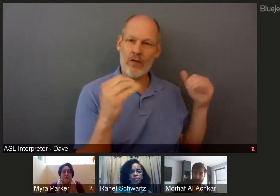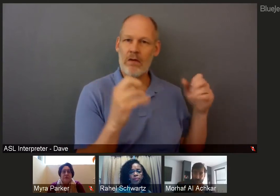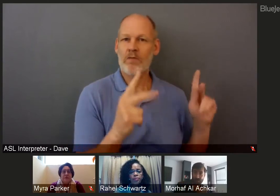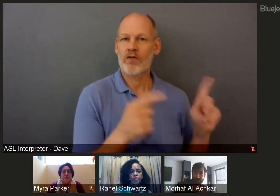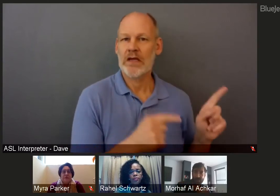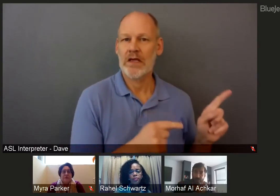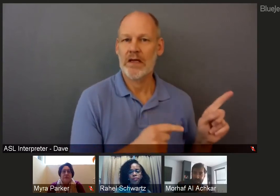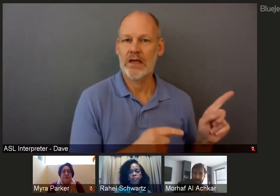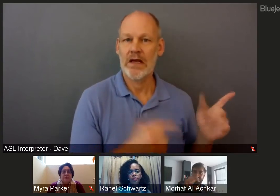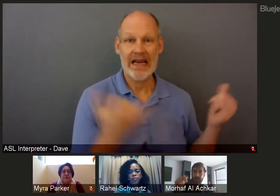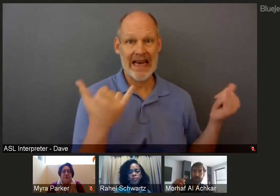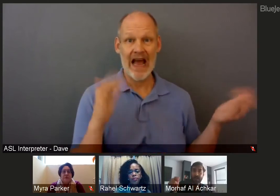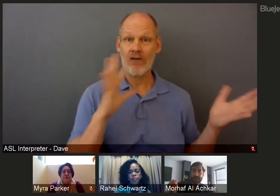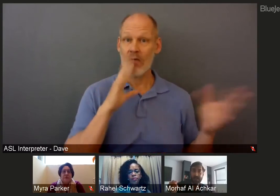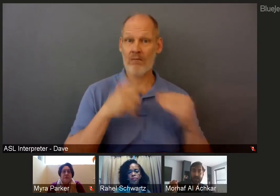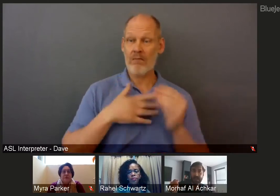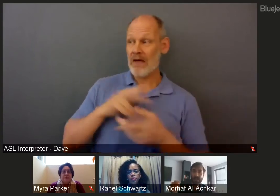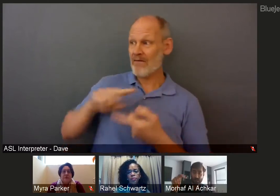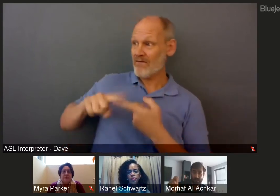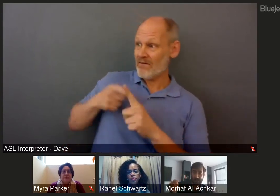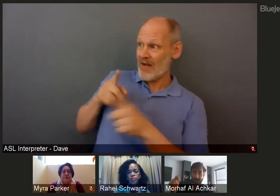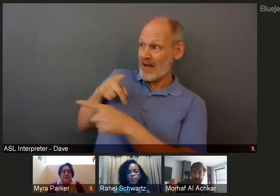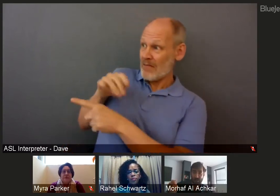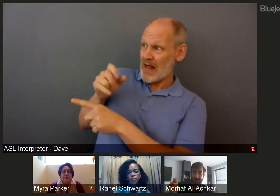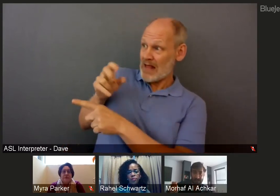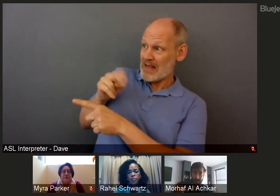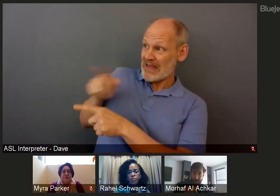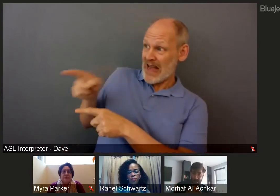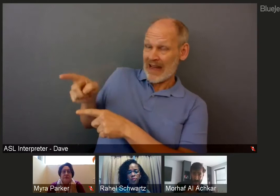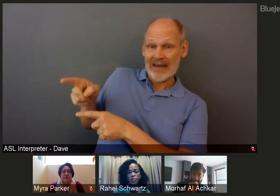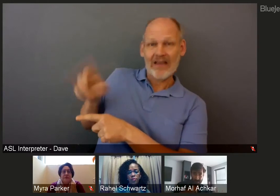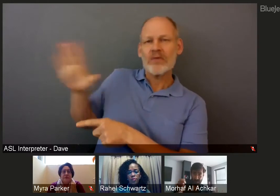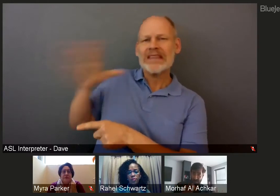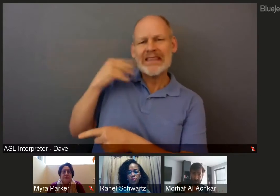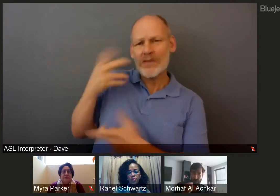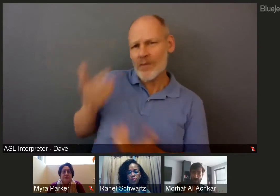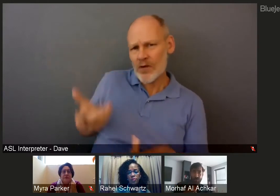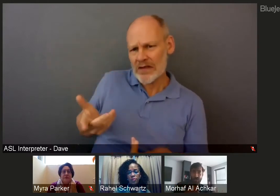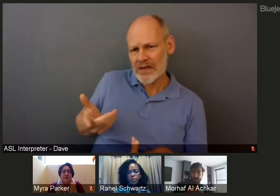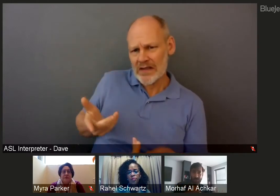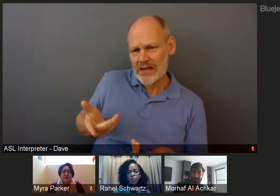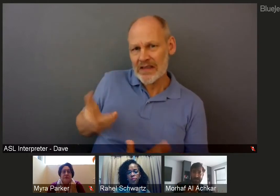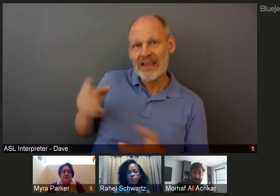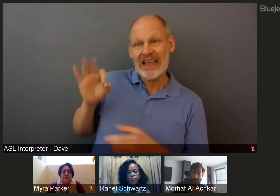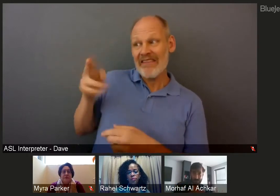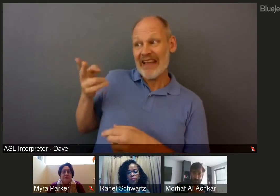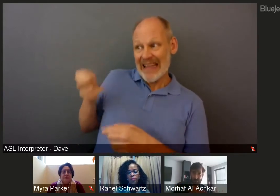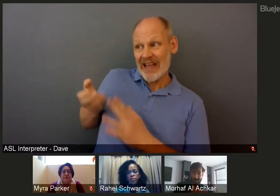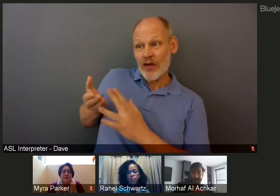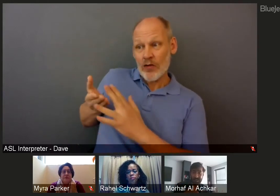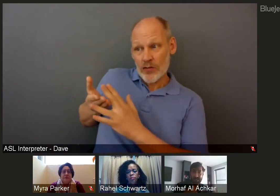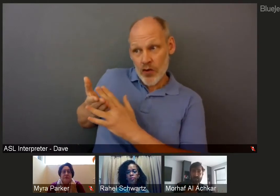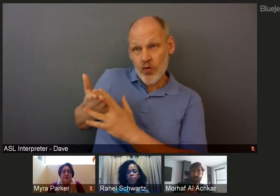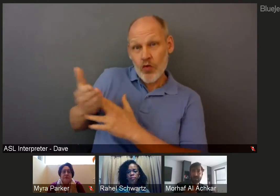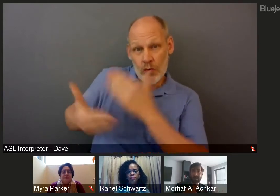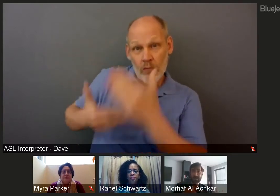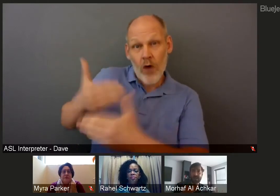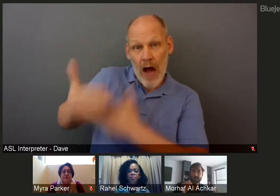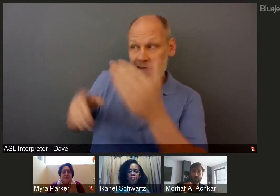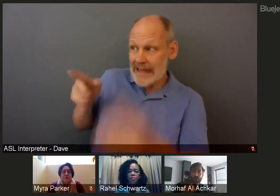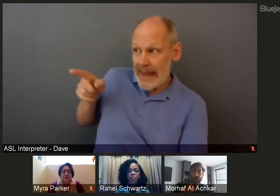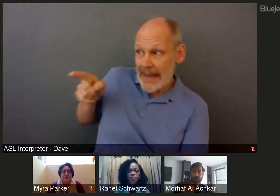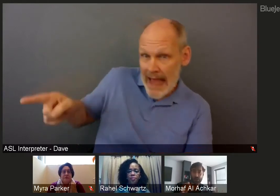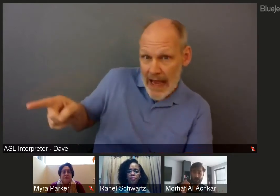access to be in Jordan, who's going to come later to be in the U.S. after they go through the visa, which is a hectic